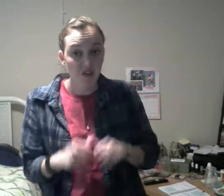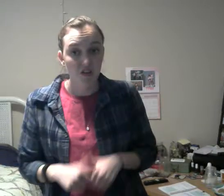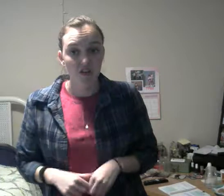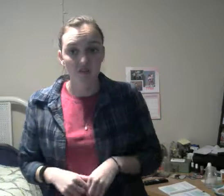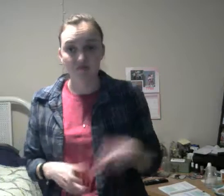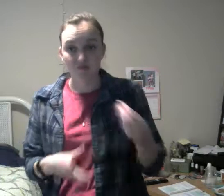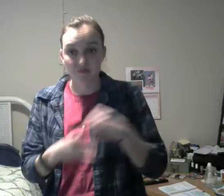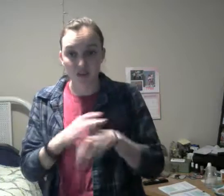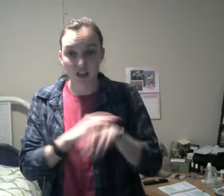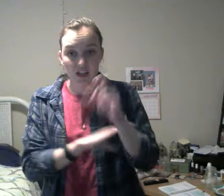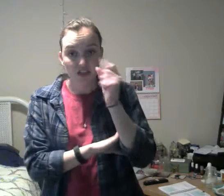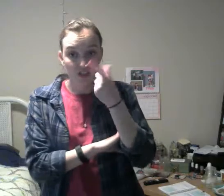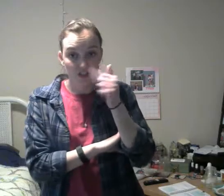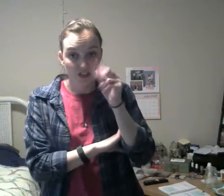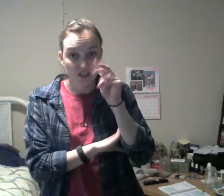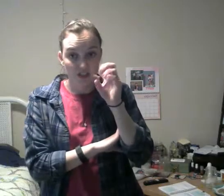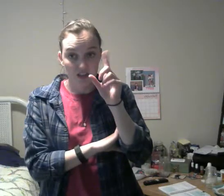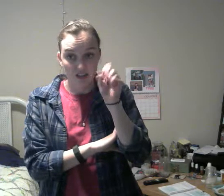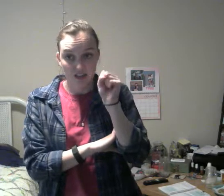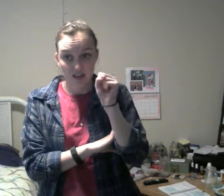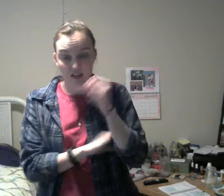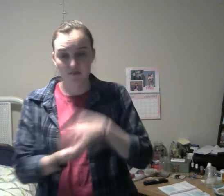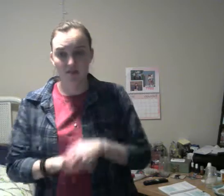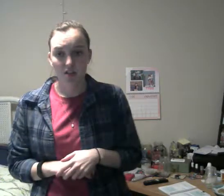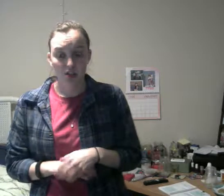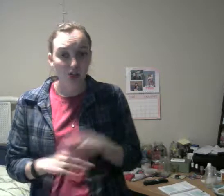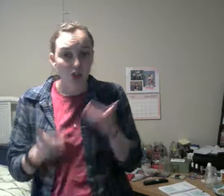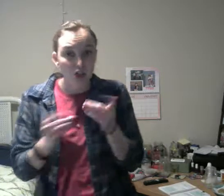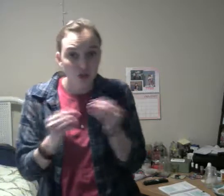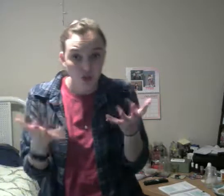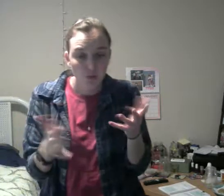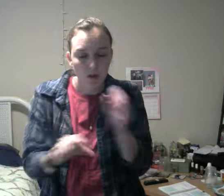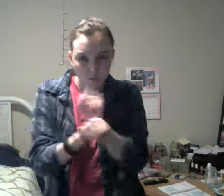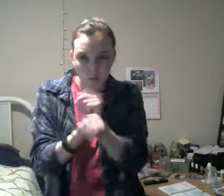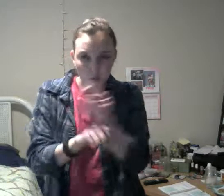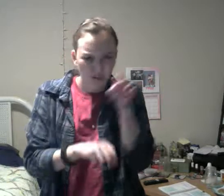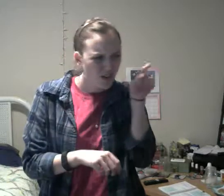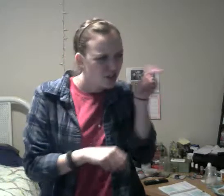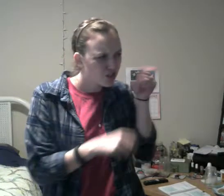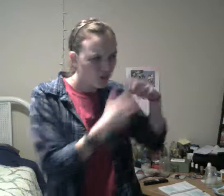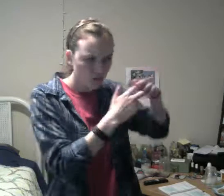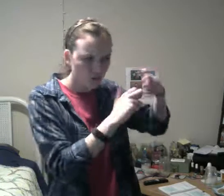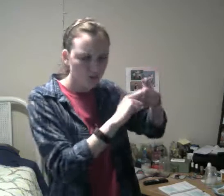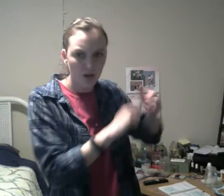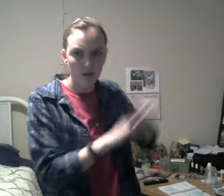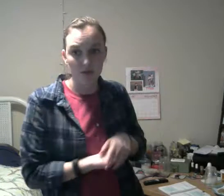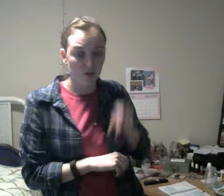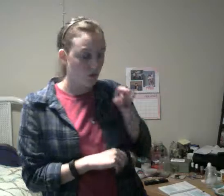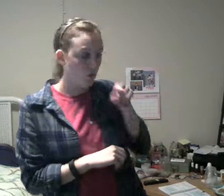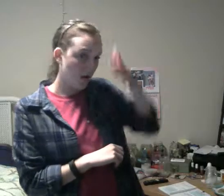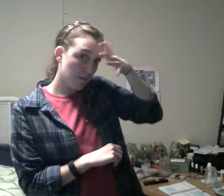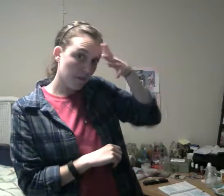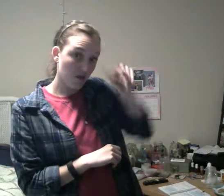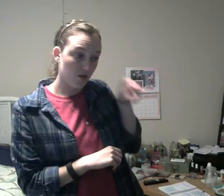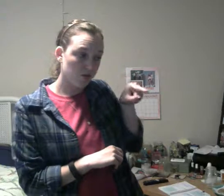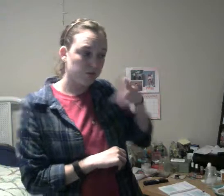So basically what you need to do is work these out. So this would be 1 parent, this would be the other parent, what's the probability that we get that? Or